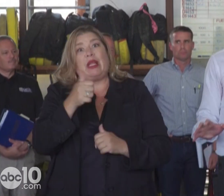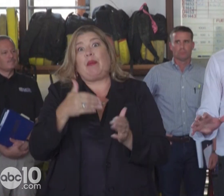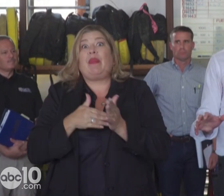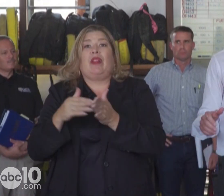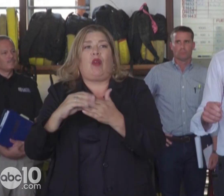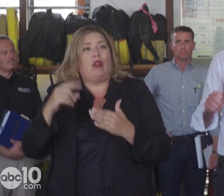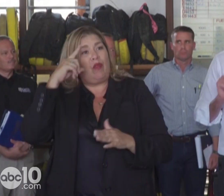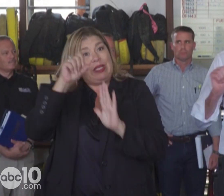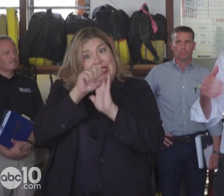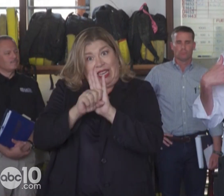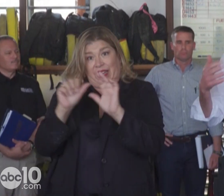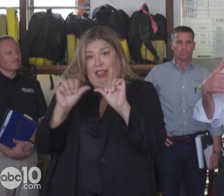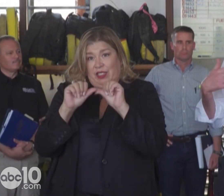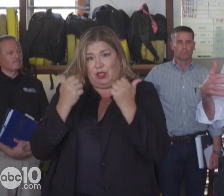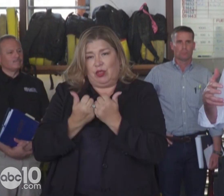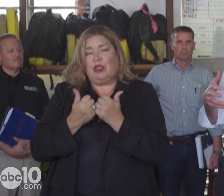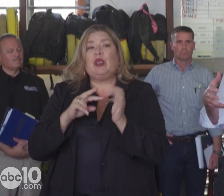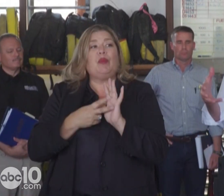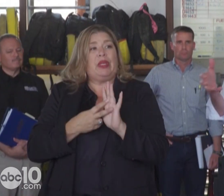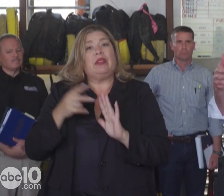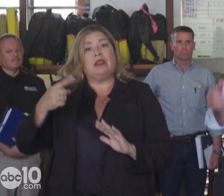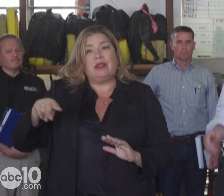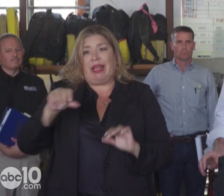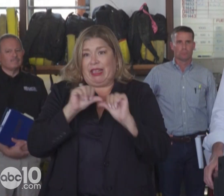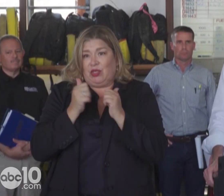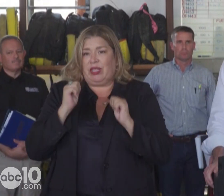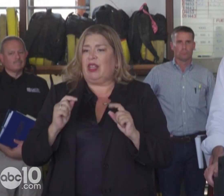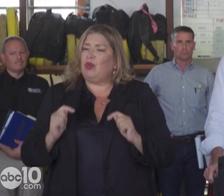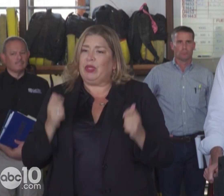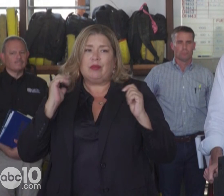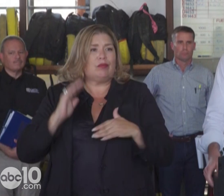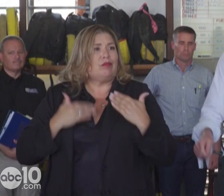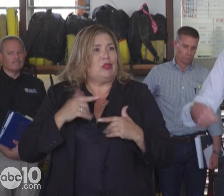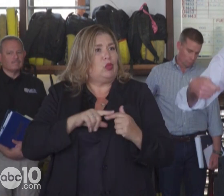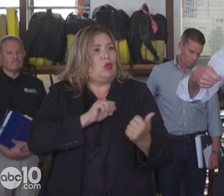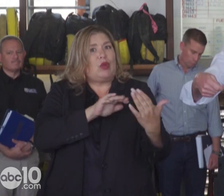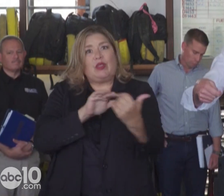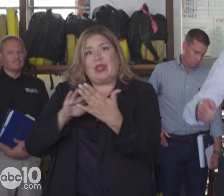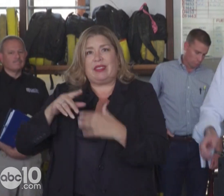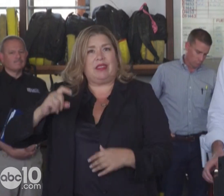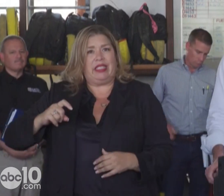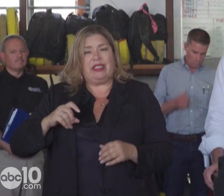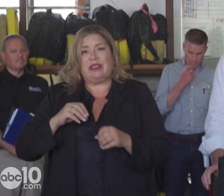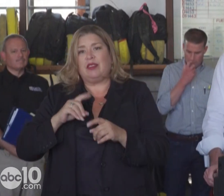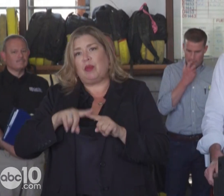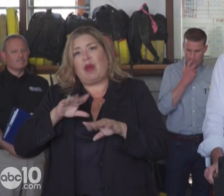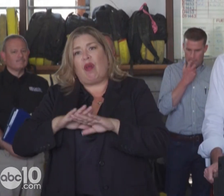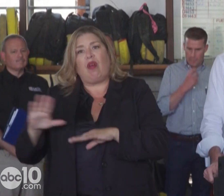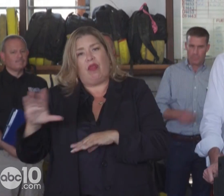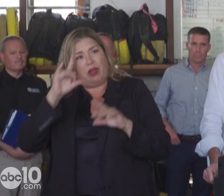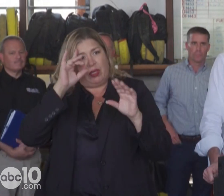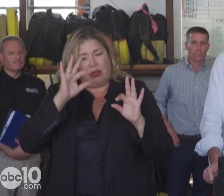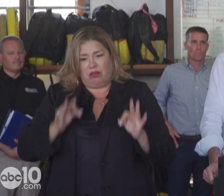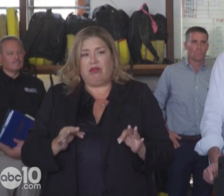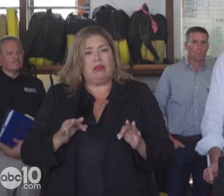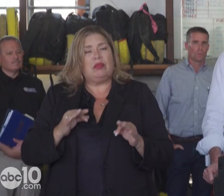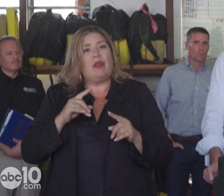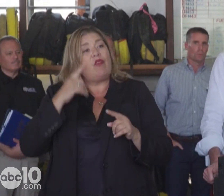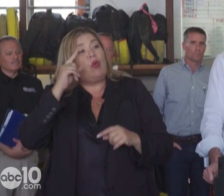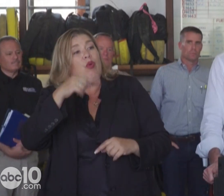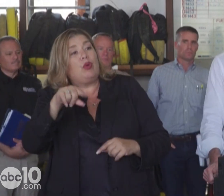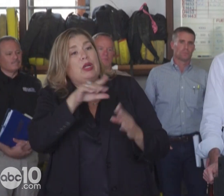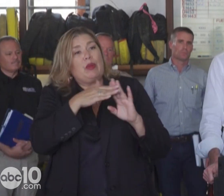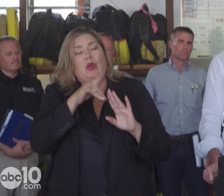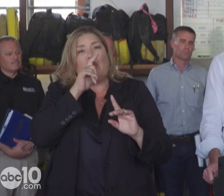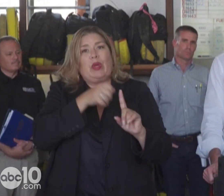for state agencies so they can move quickly to address the needs in a discretionary manner for communities impacted by